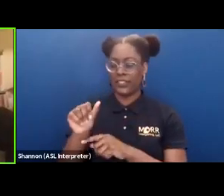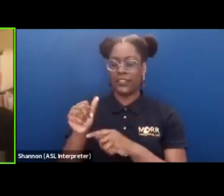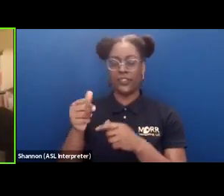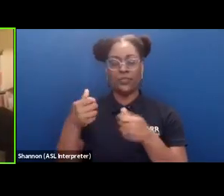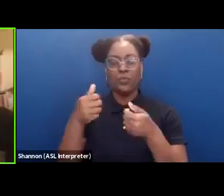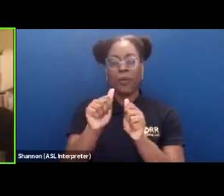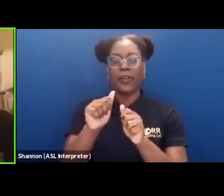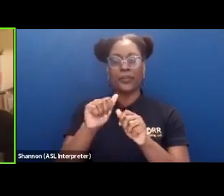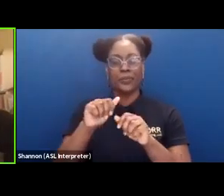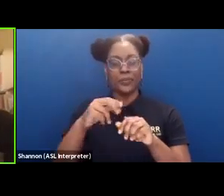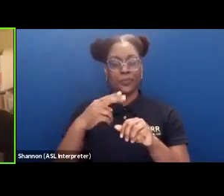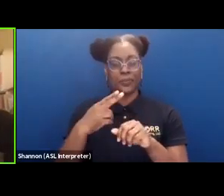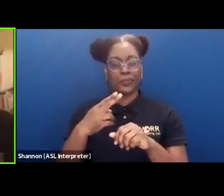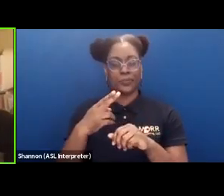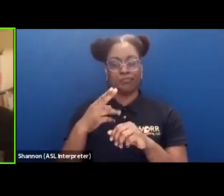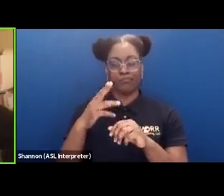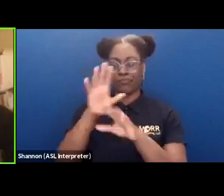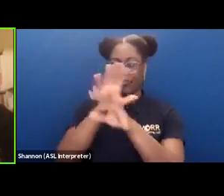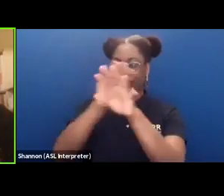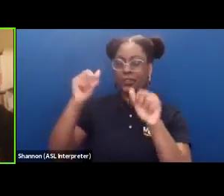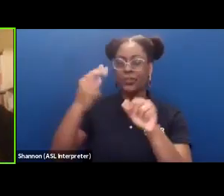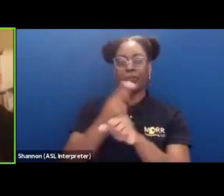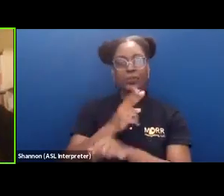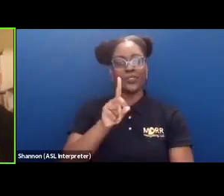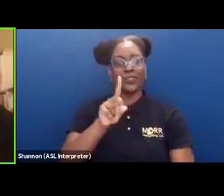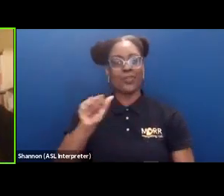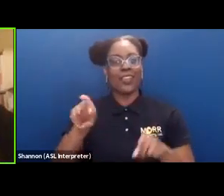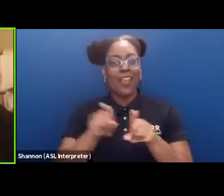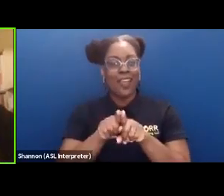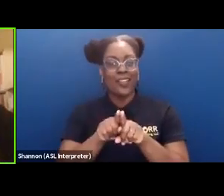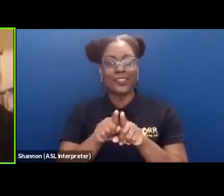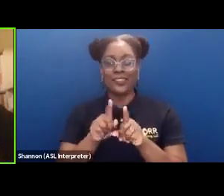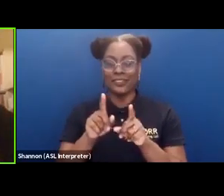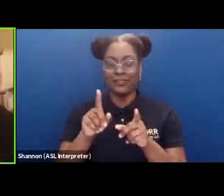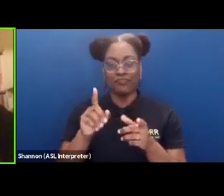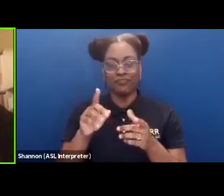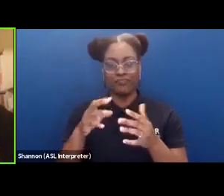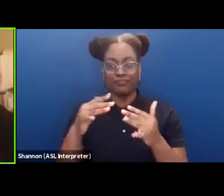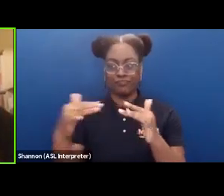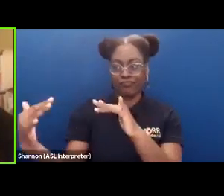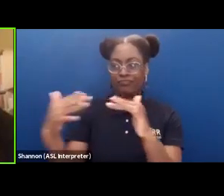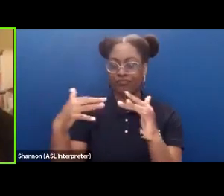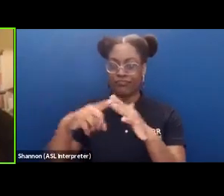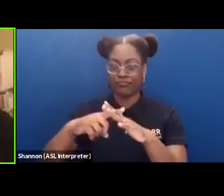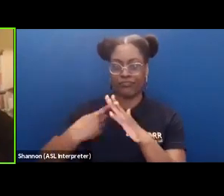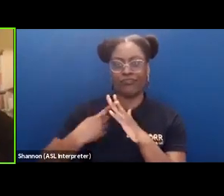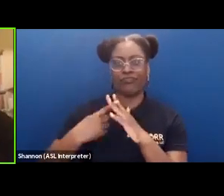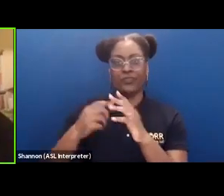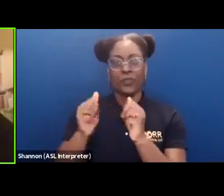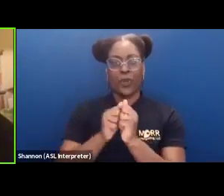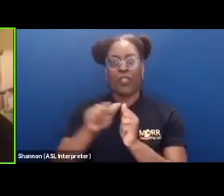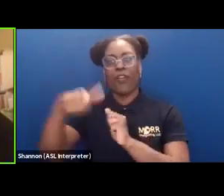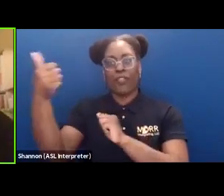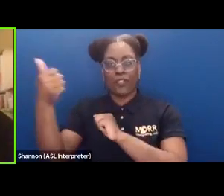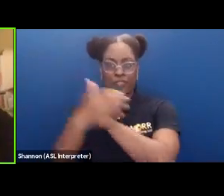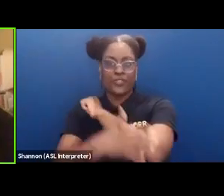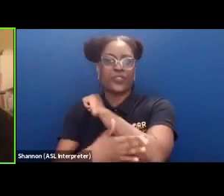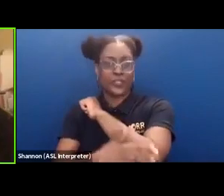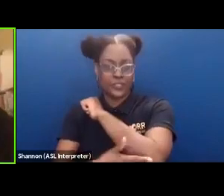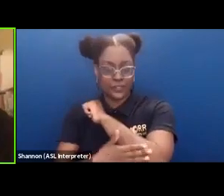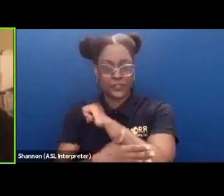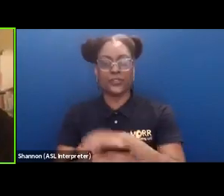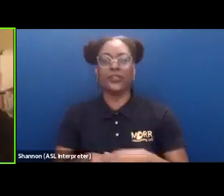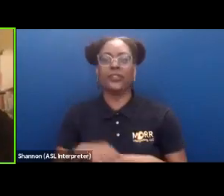weapon. Speaking specifically to places like Palestine, or places have sanctions on them like Venezuela or